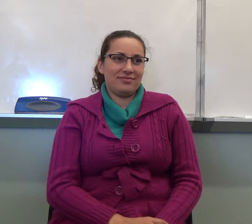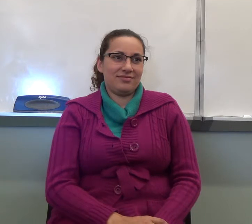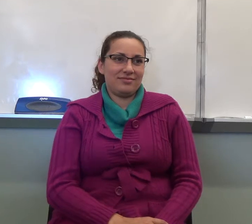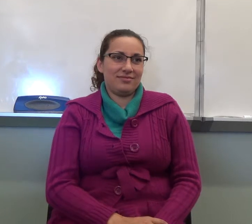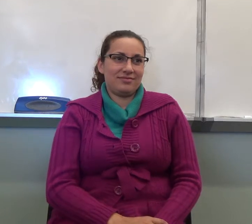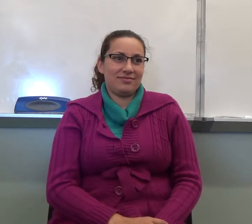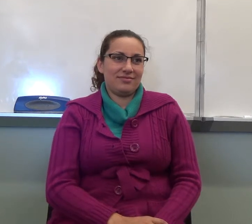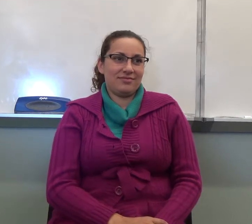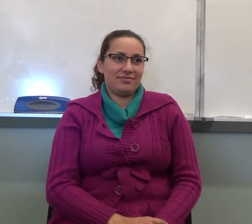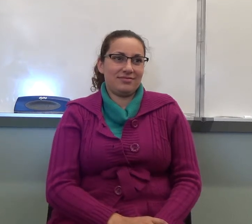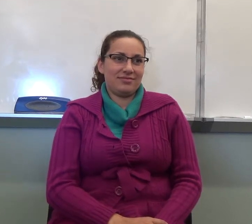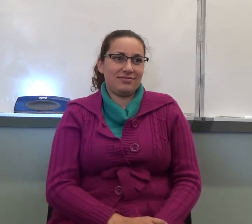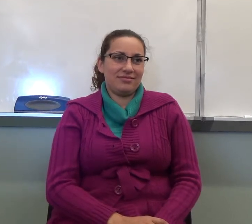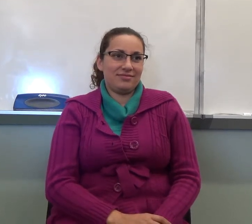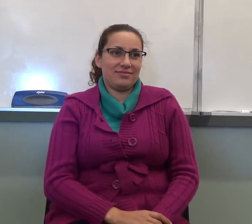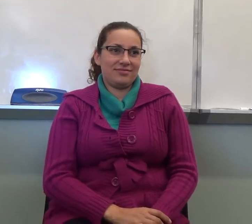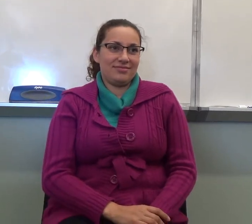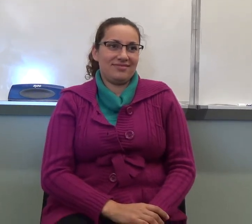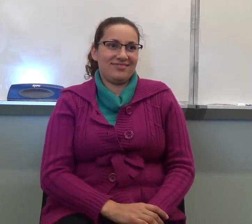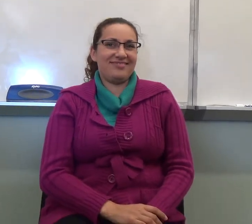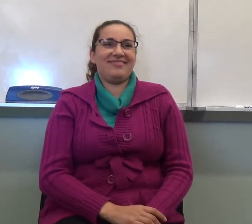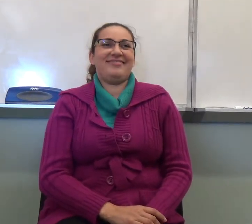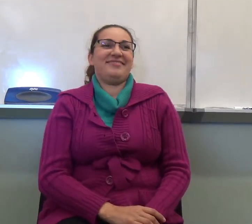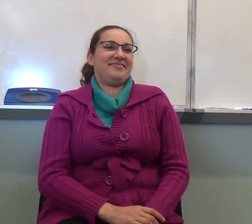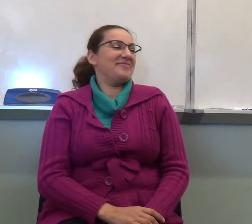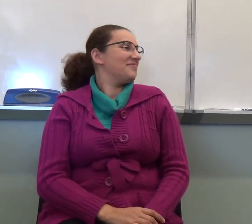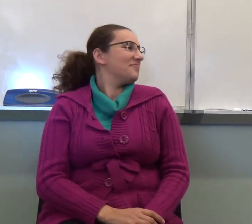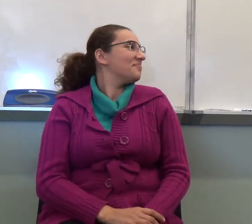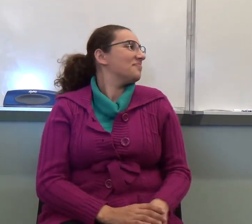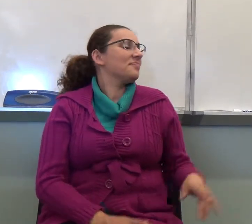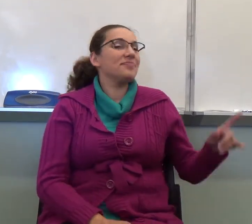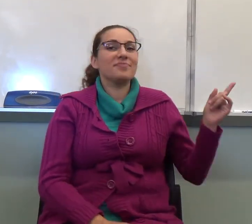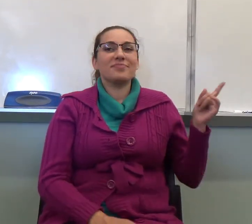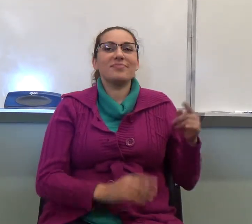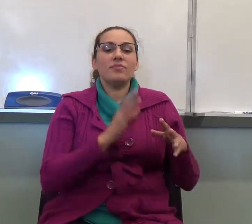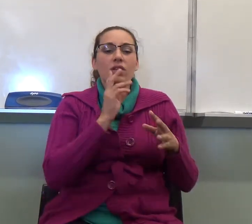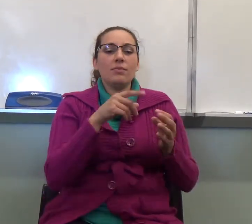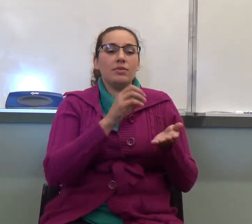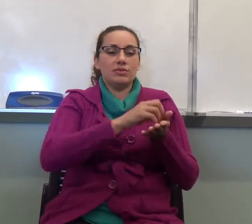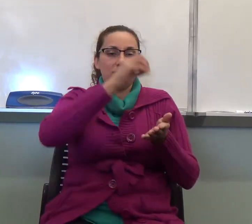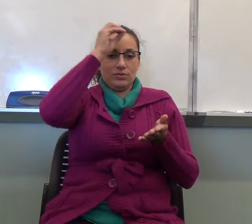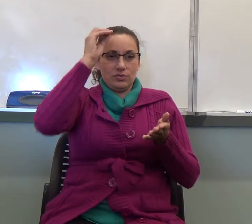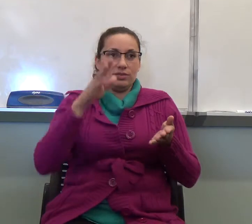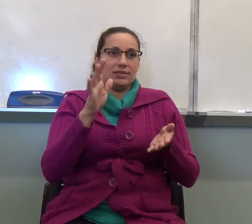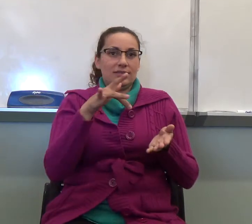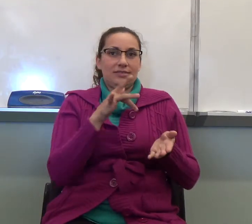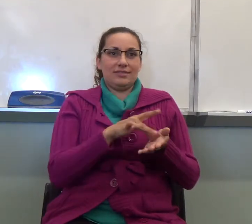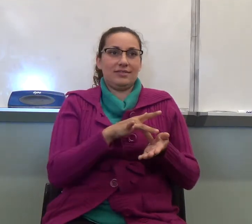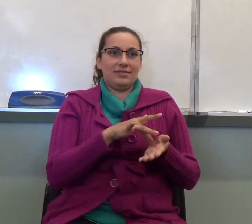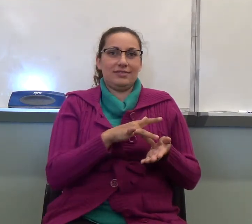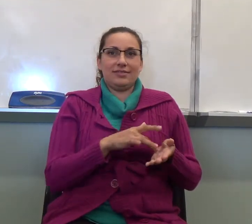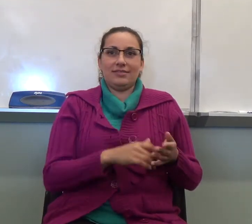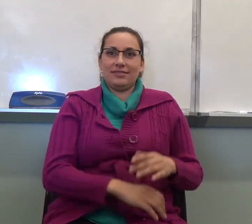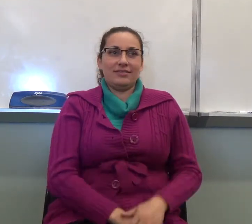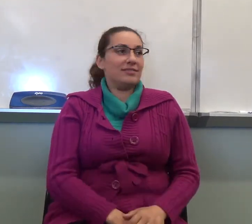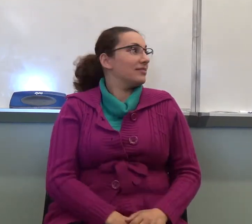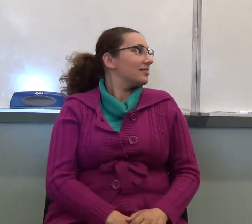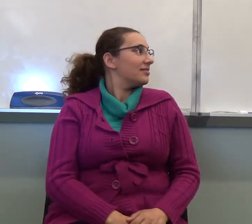Mr. Gutierrez has noted the times in which his students entered his classroom and constructed the following. About 10